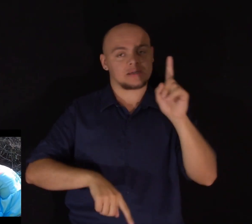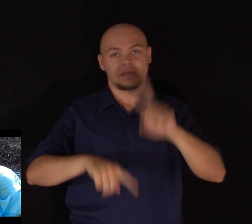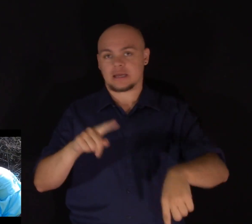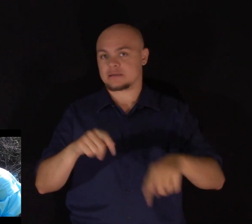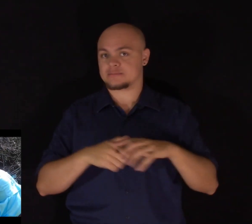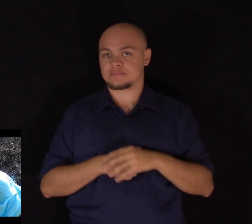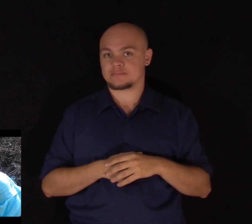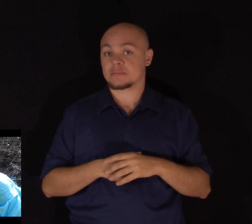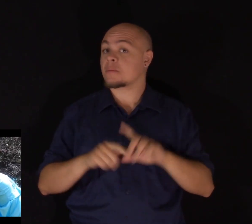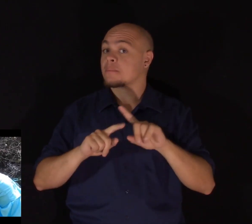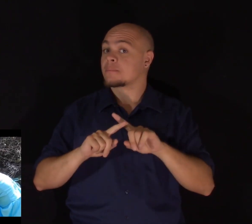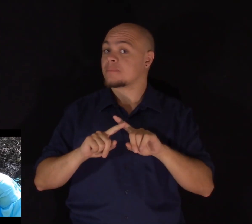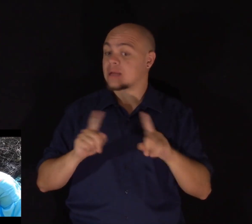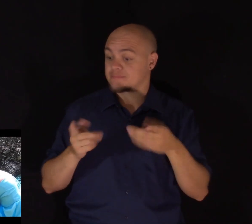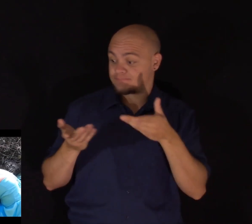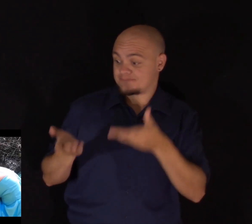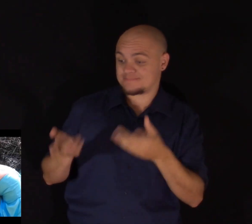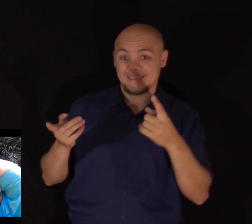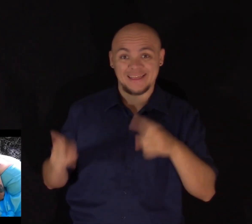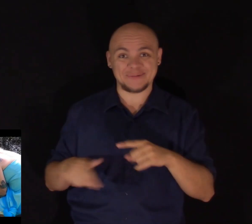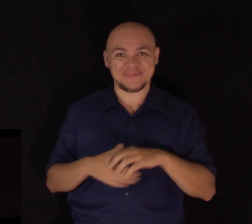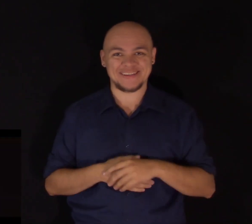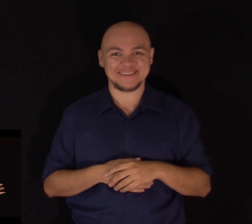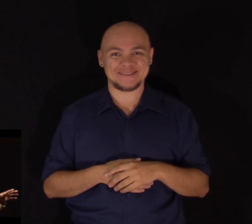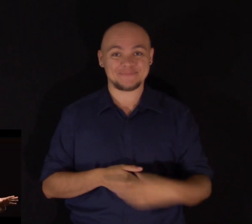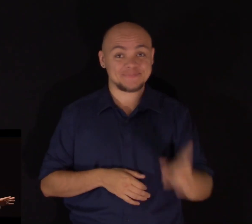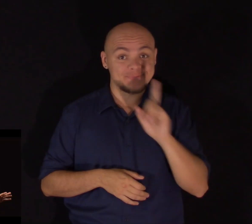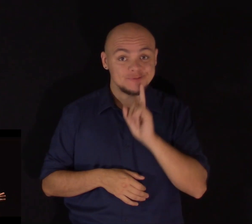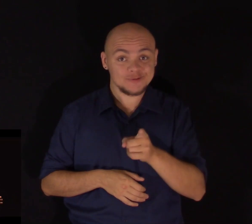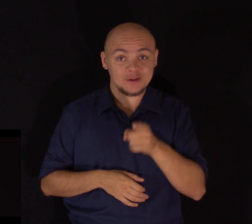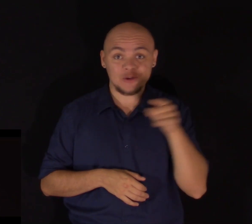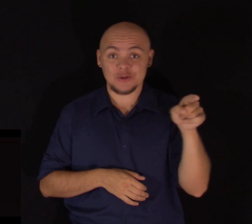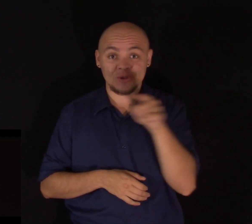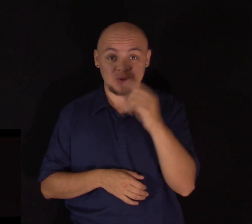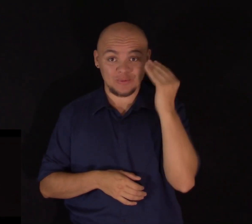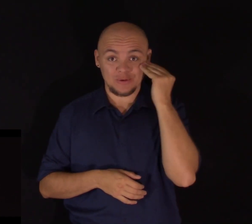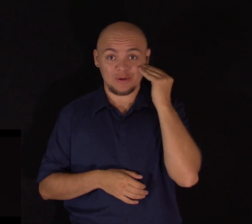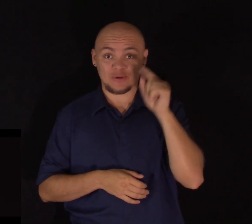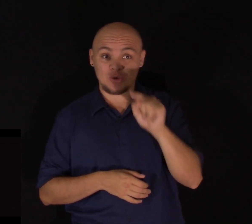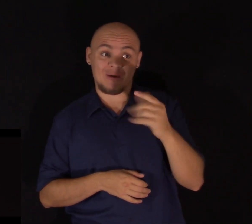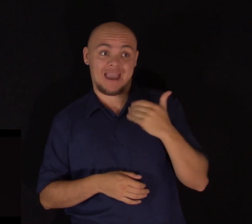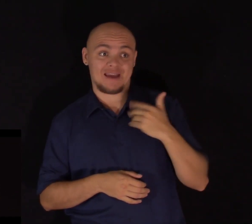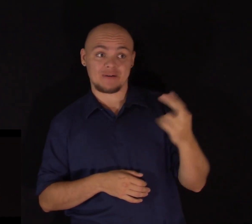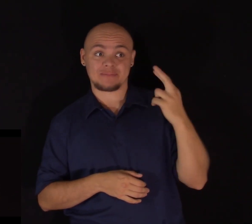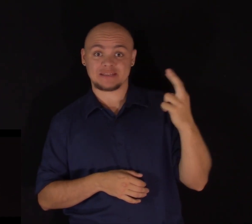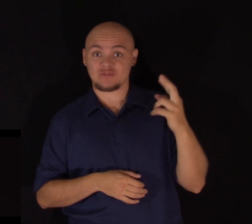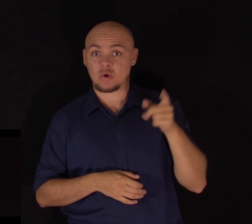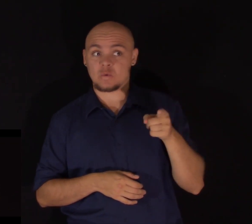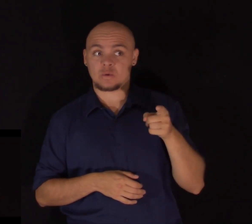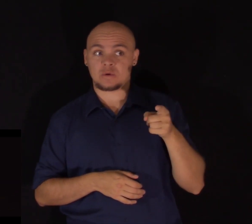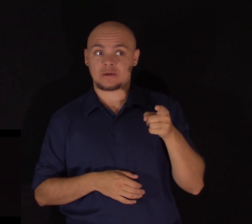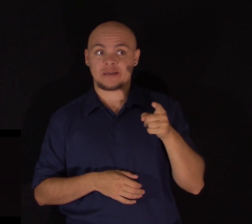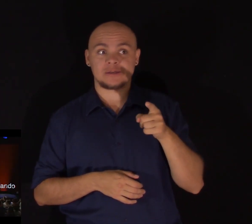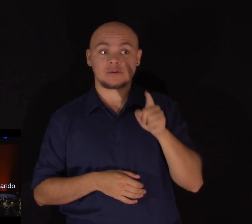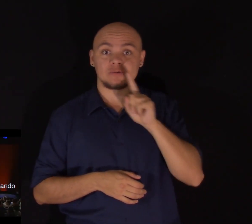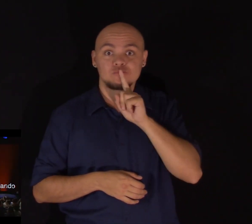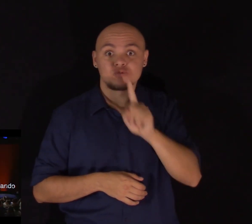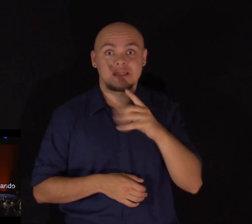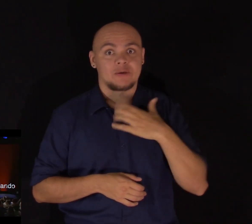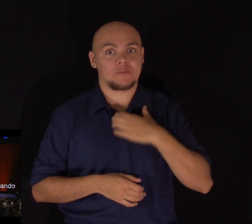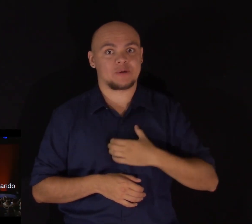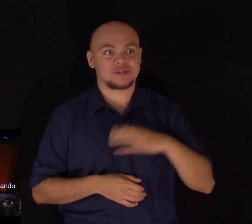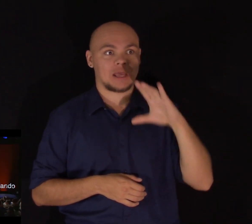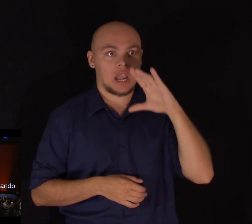an alligator. And let's be real. You guys all know you have a friend out there that you wish you could gently close the mouth of.